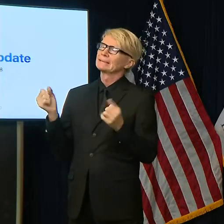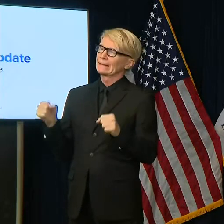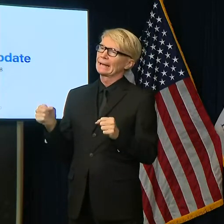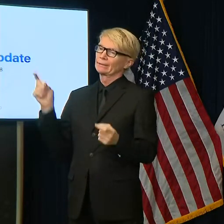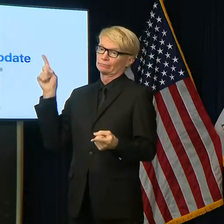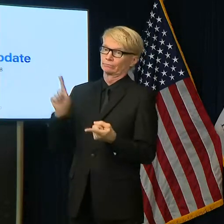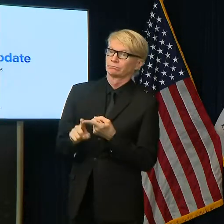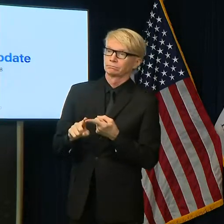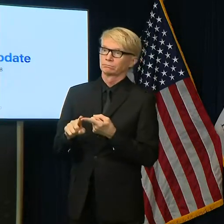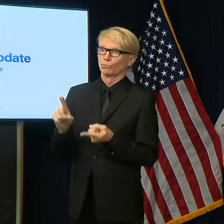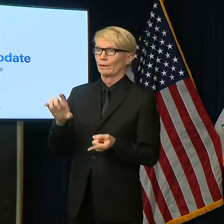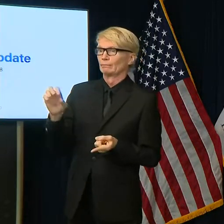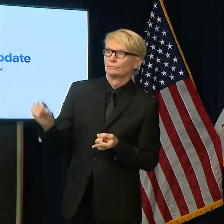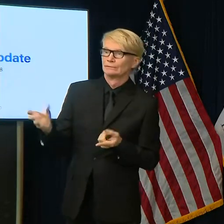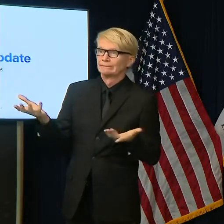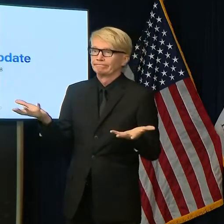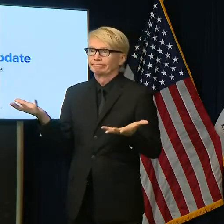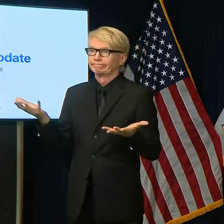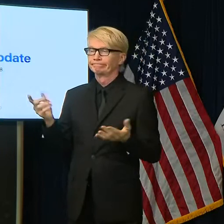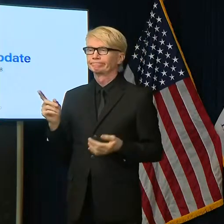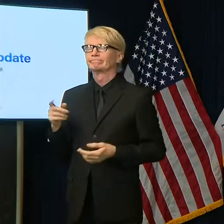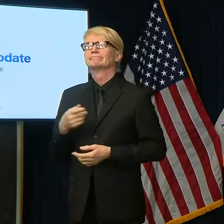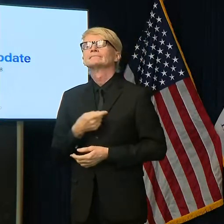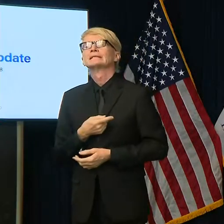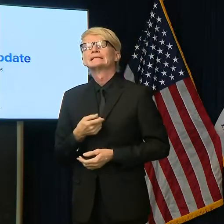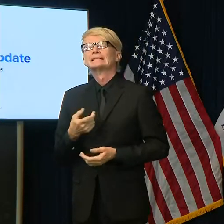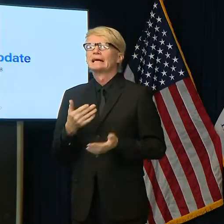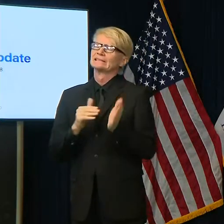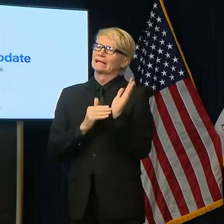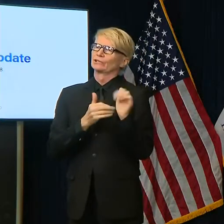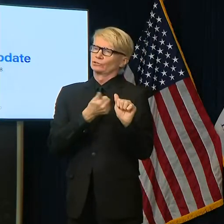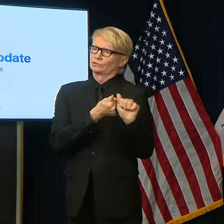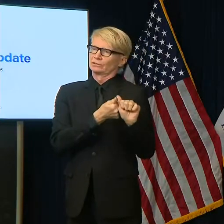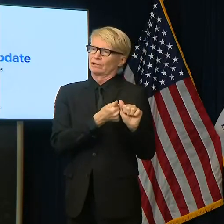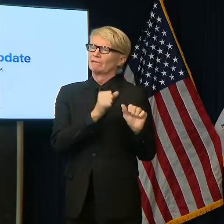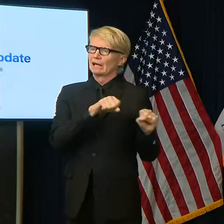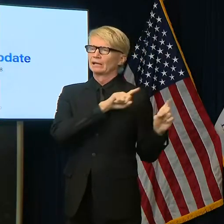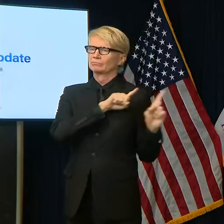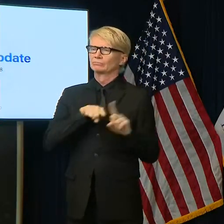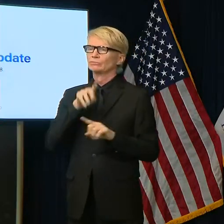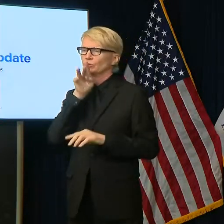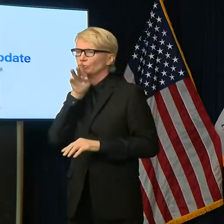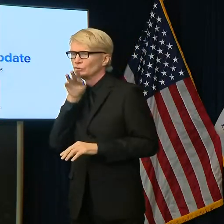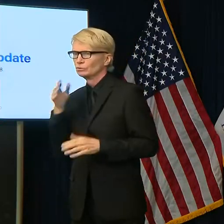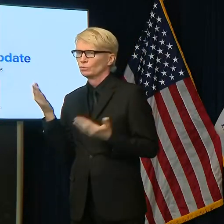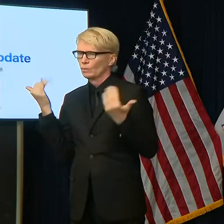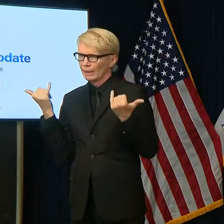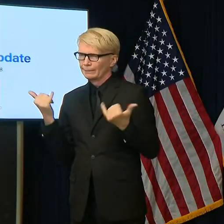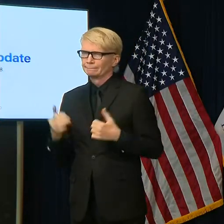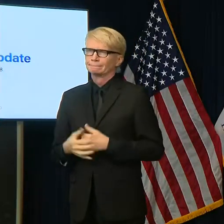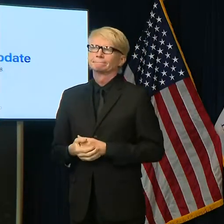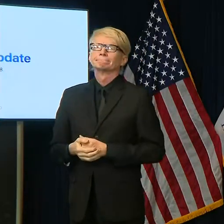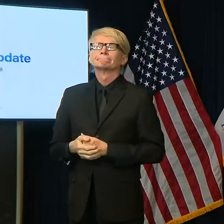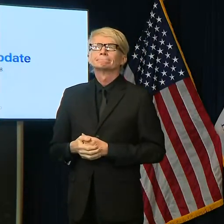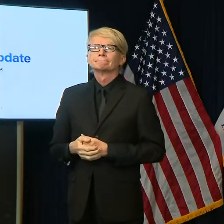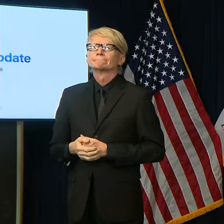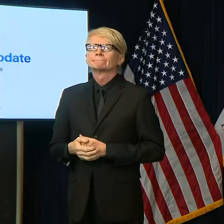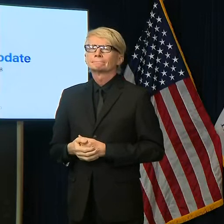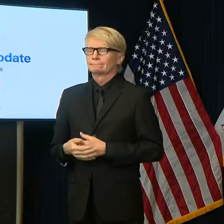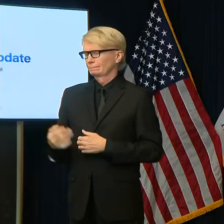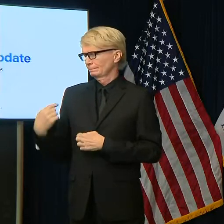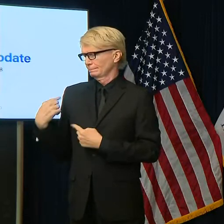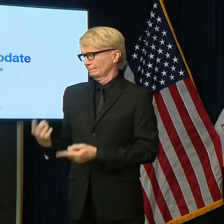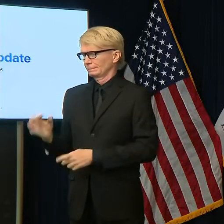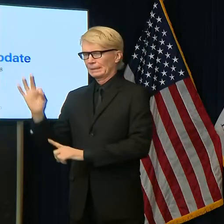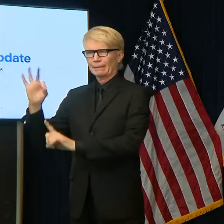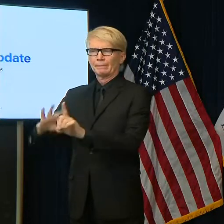of that? I think I'd like the doctor to come up and give you her view as well. I mean, I over the last 9 months, I've